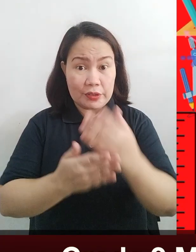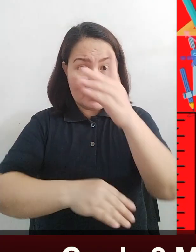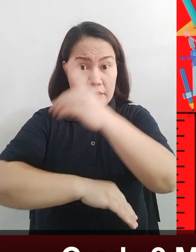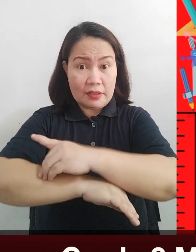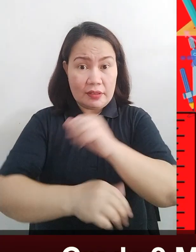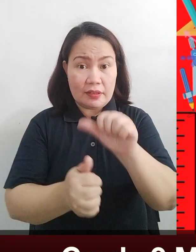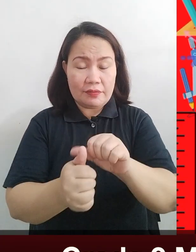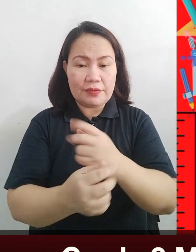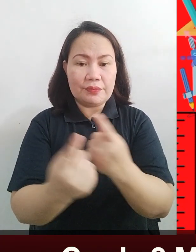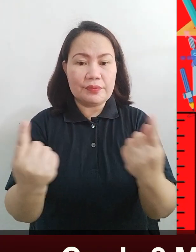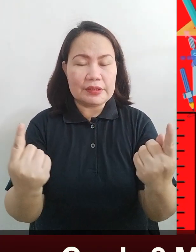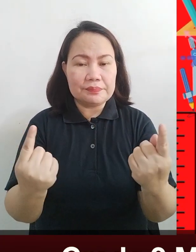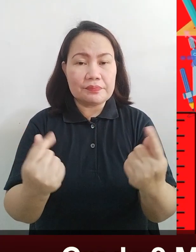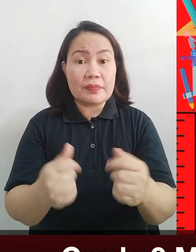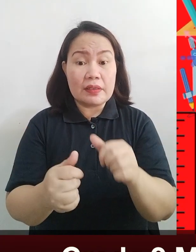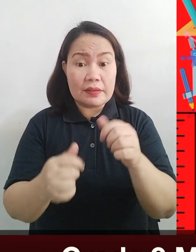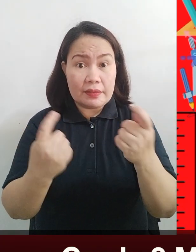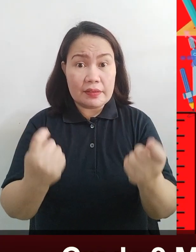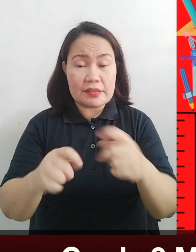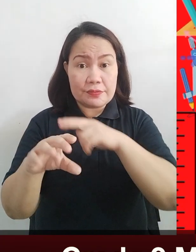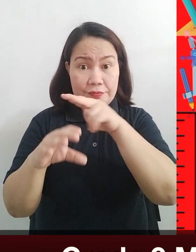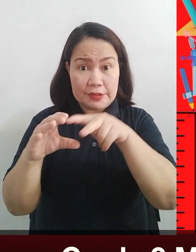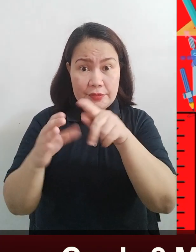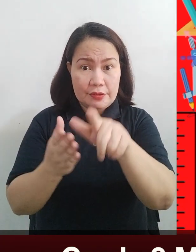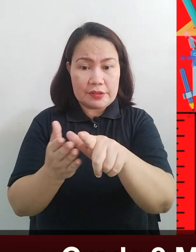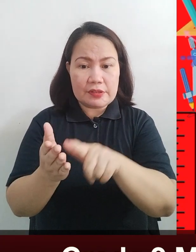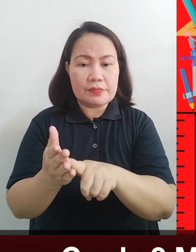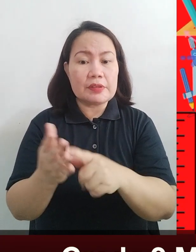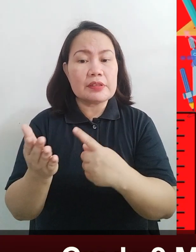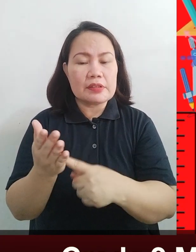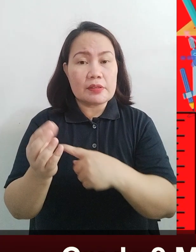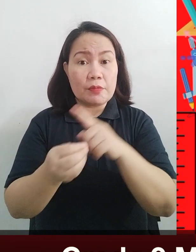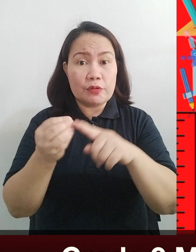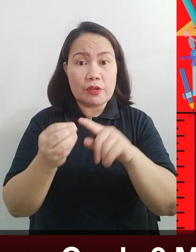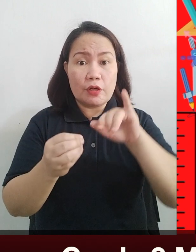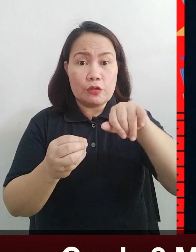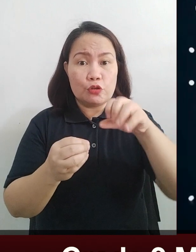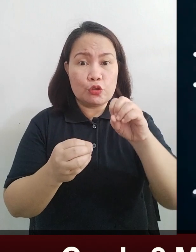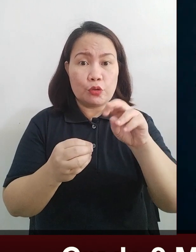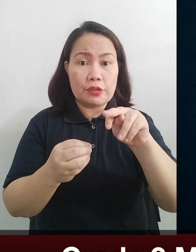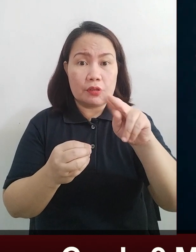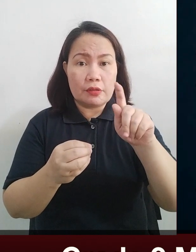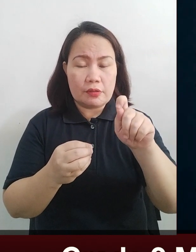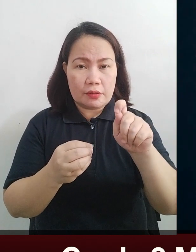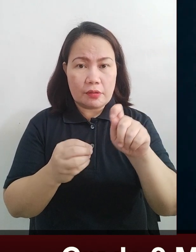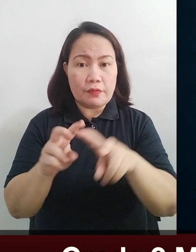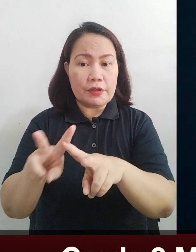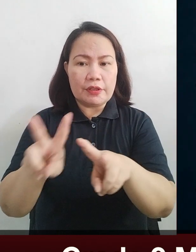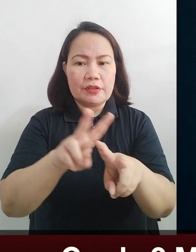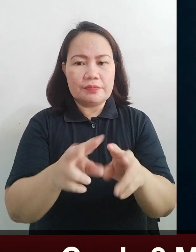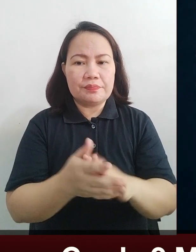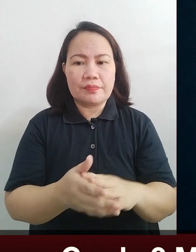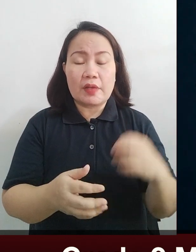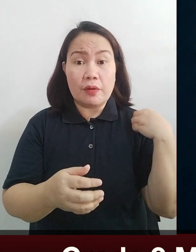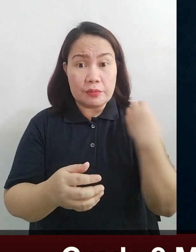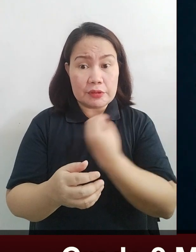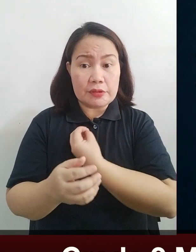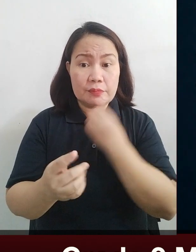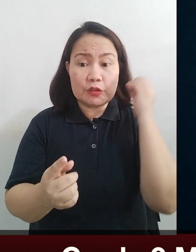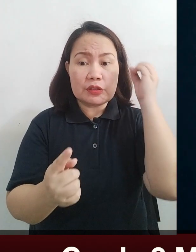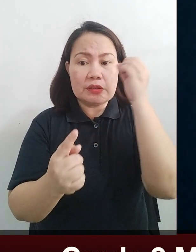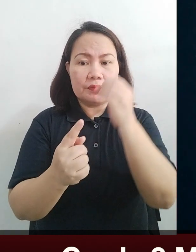Good day everyone. In this video lesson, we will discuss about joint variation. Our objectives